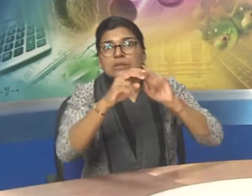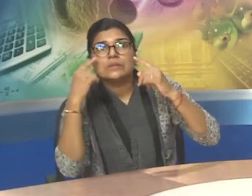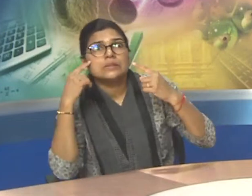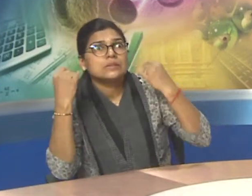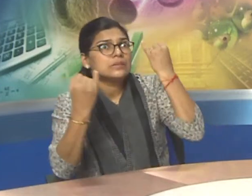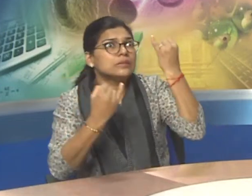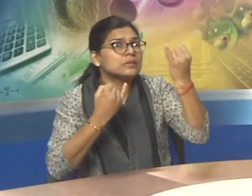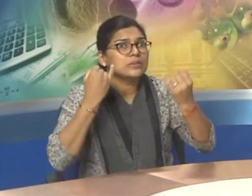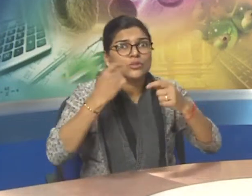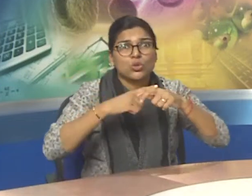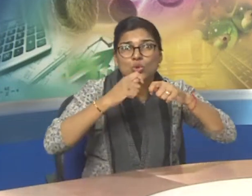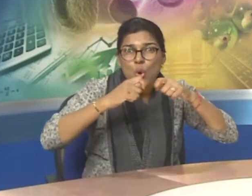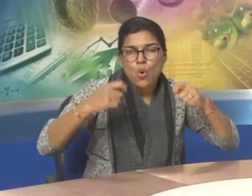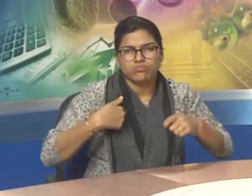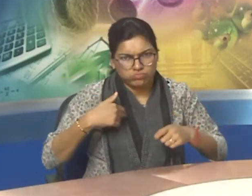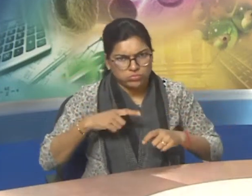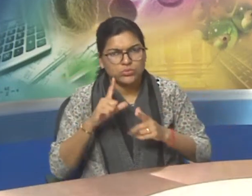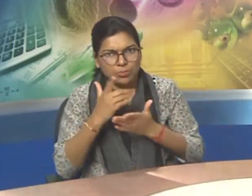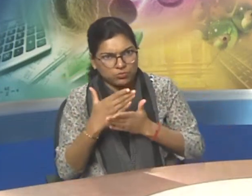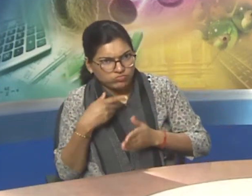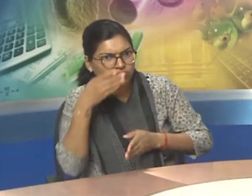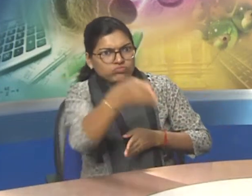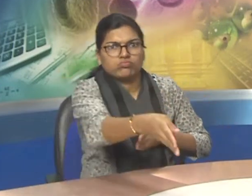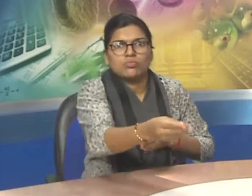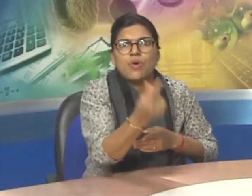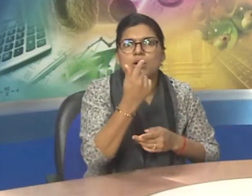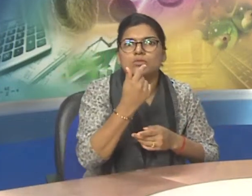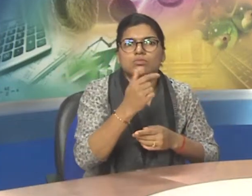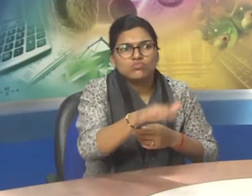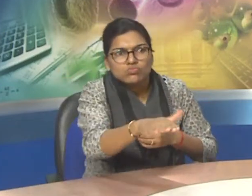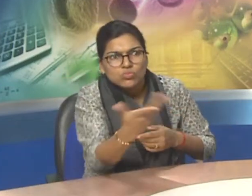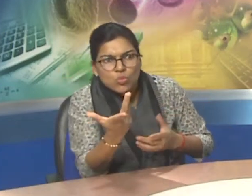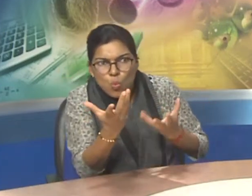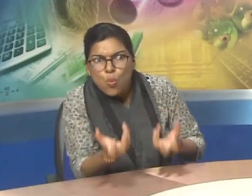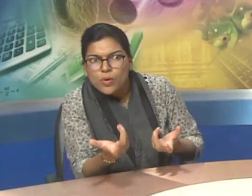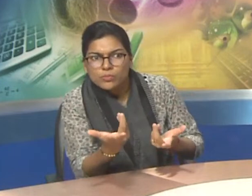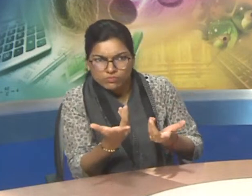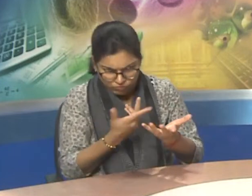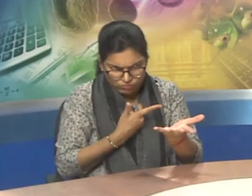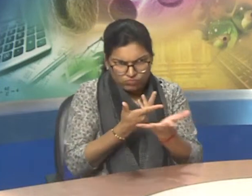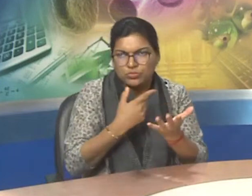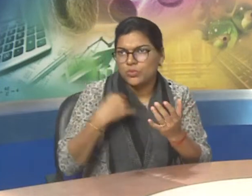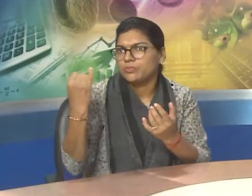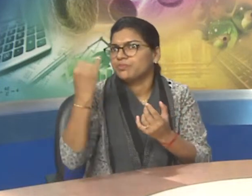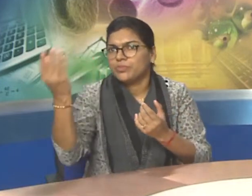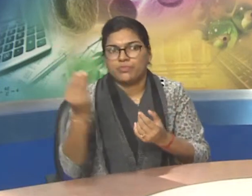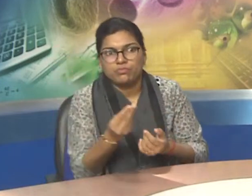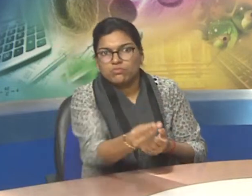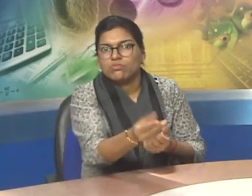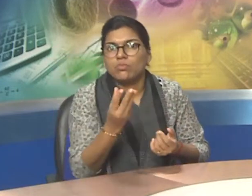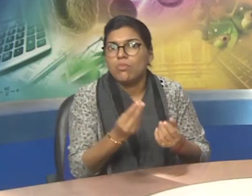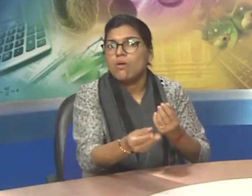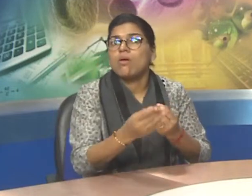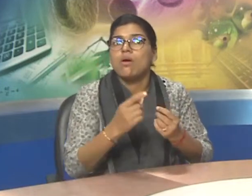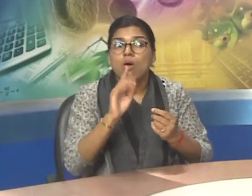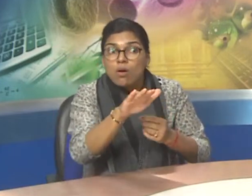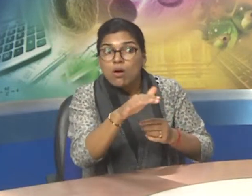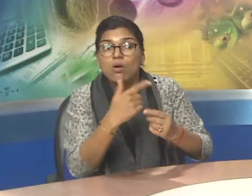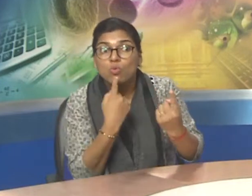The staff must ensure that readers got the material of their own interest before